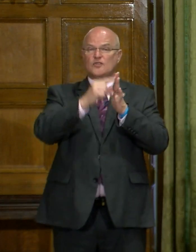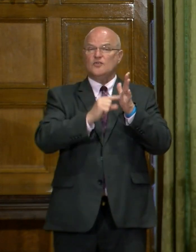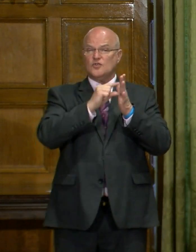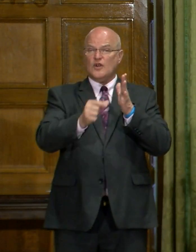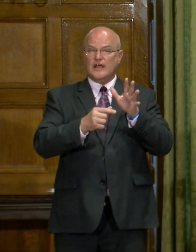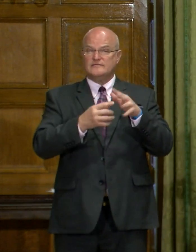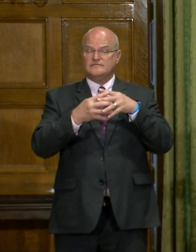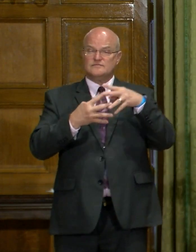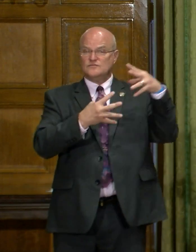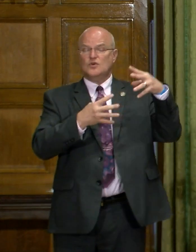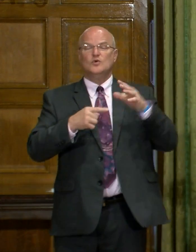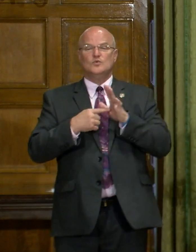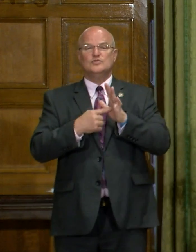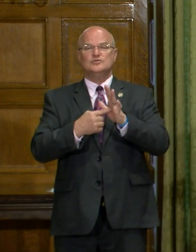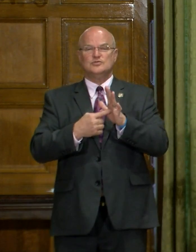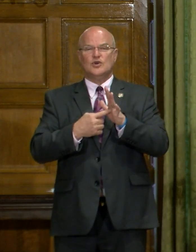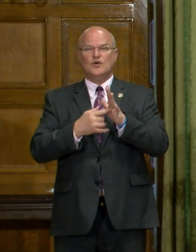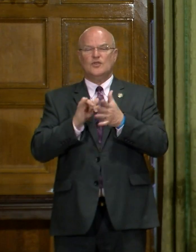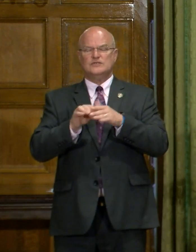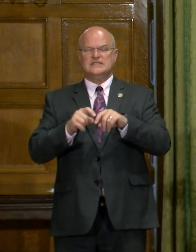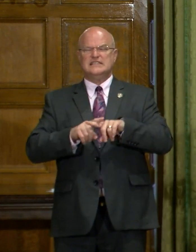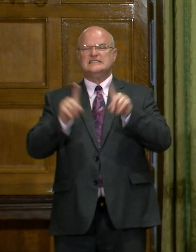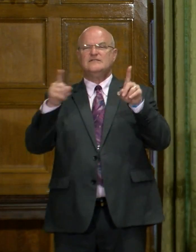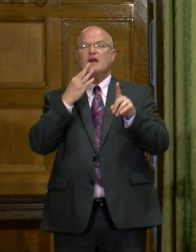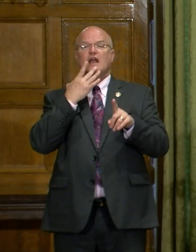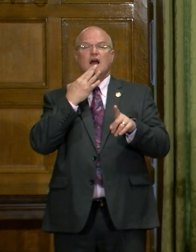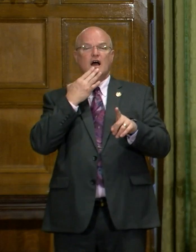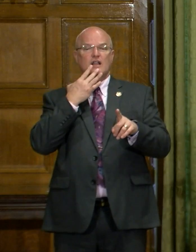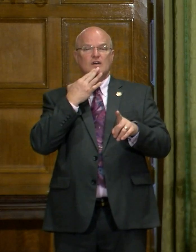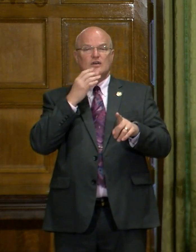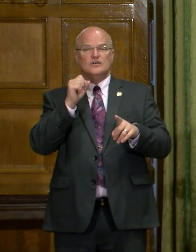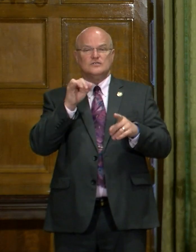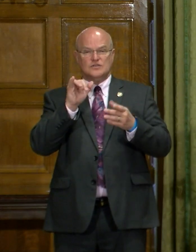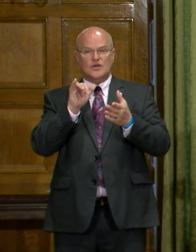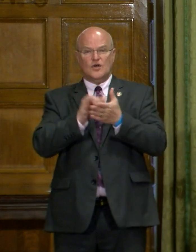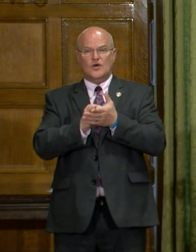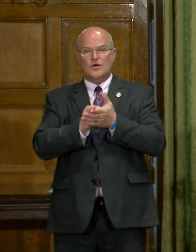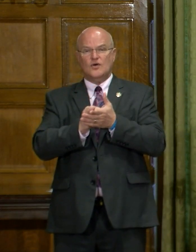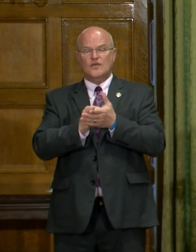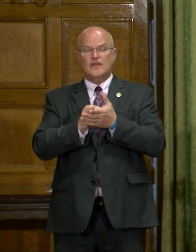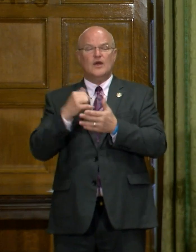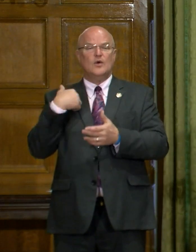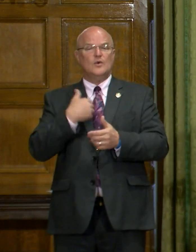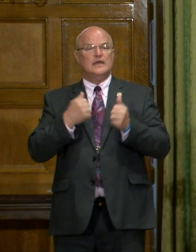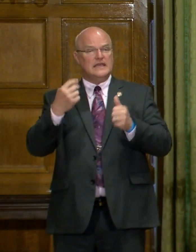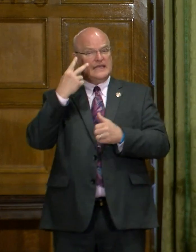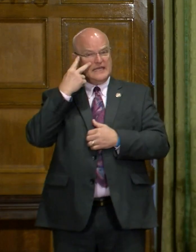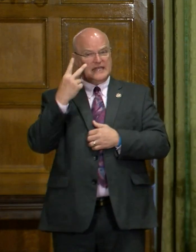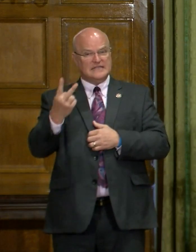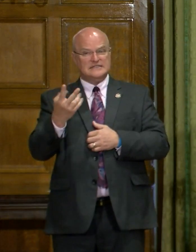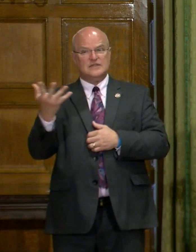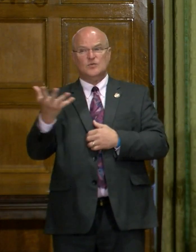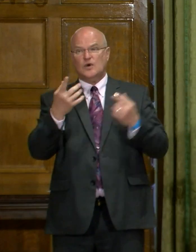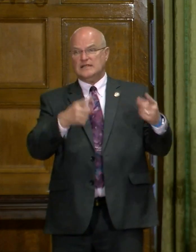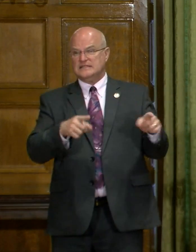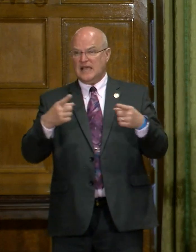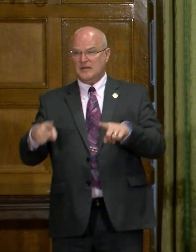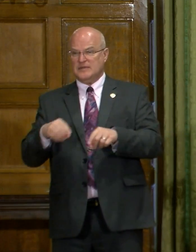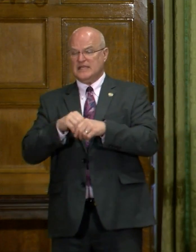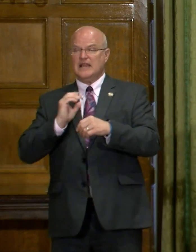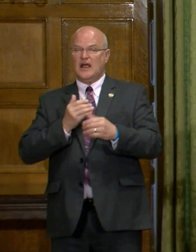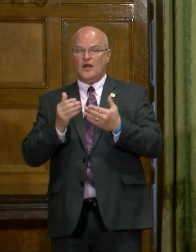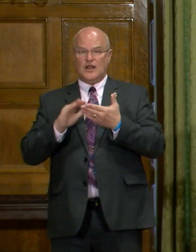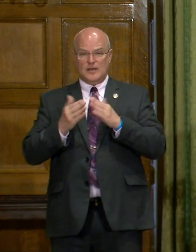ahead and put those in a different color so that we can see what is happening in